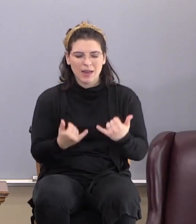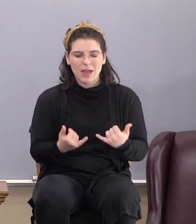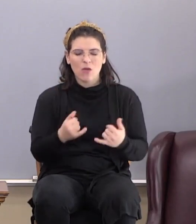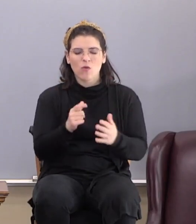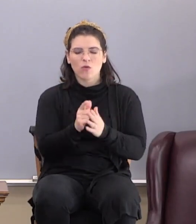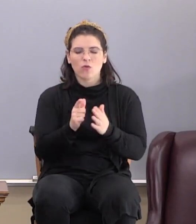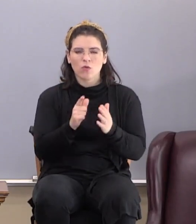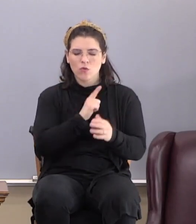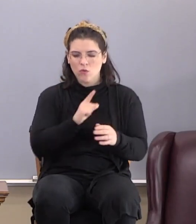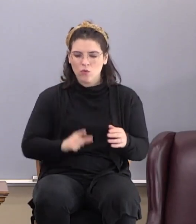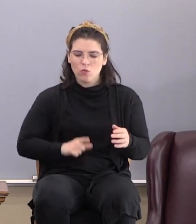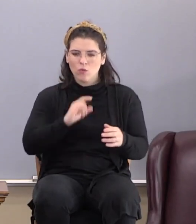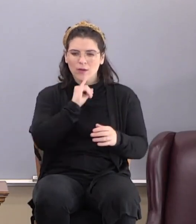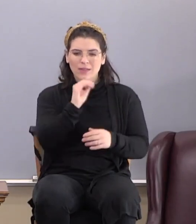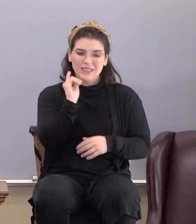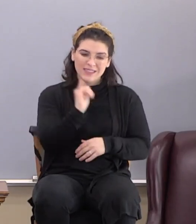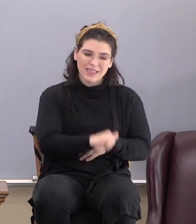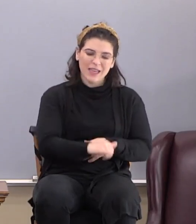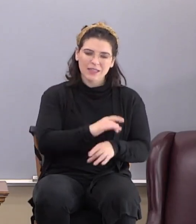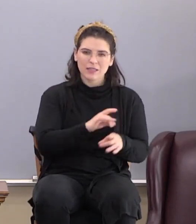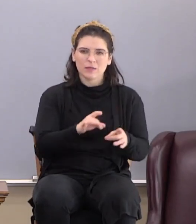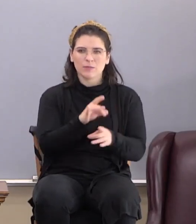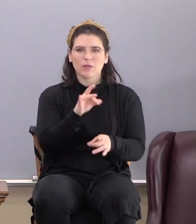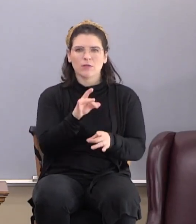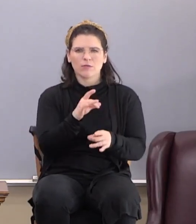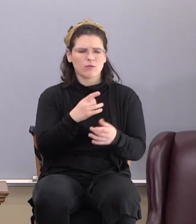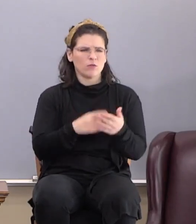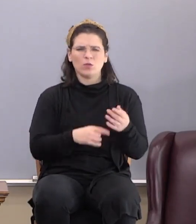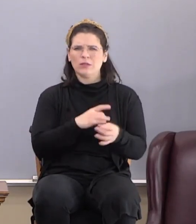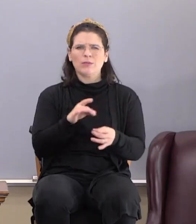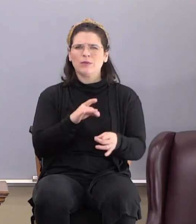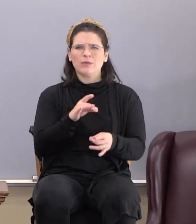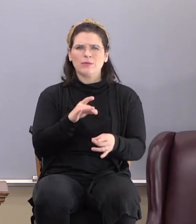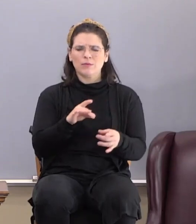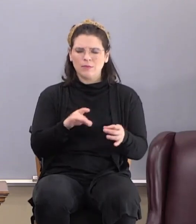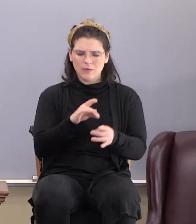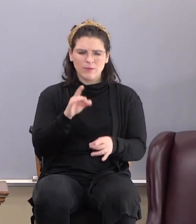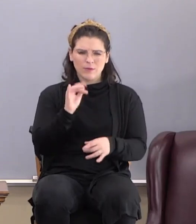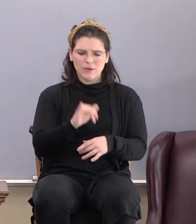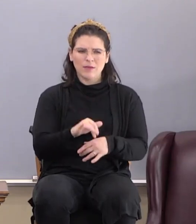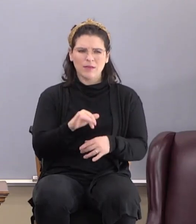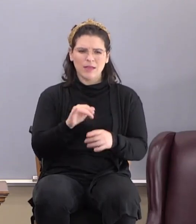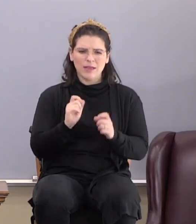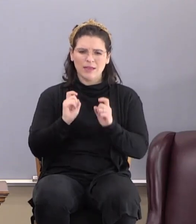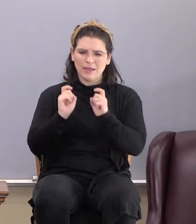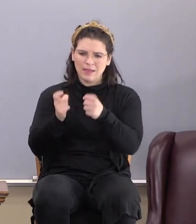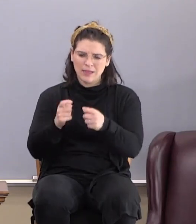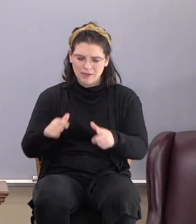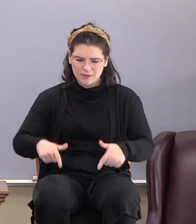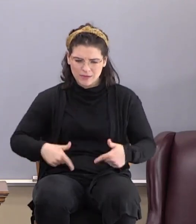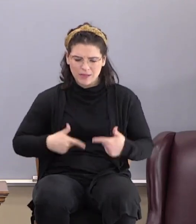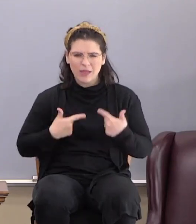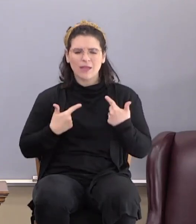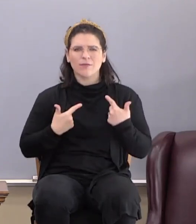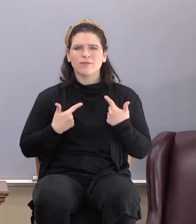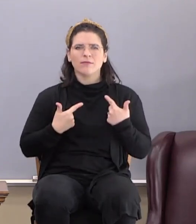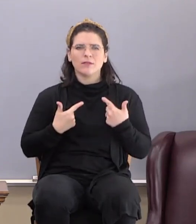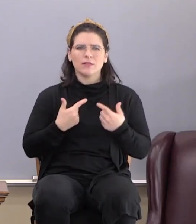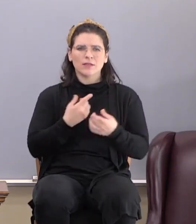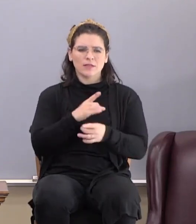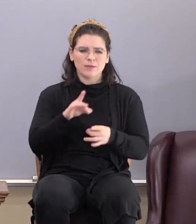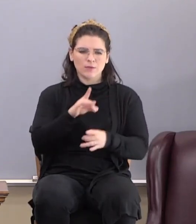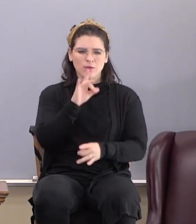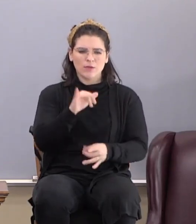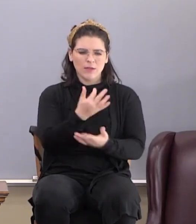the Lord is that Spirit. What Spirit? The Spirit that imparts life. The Spirit that